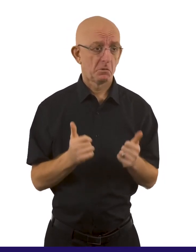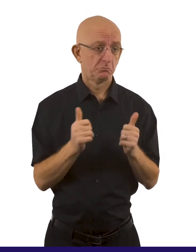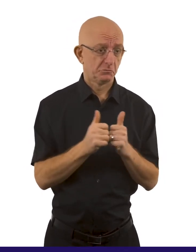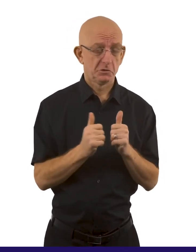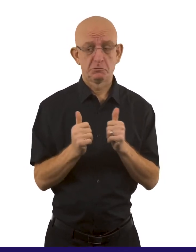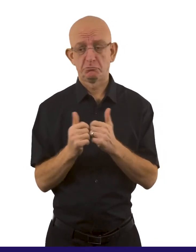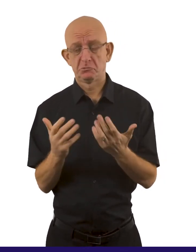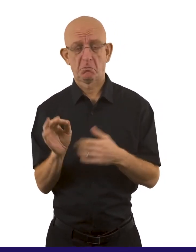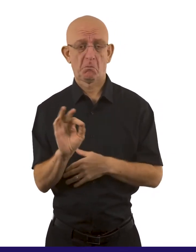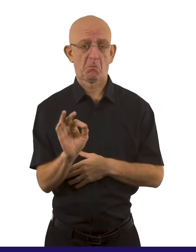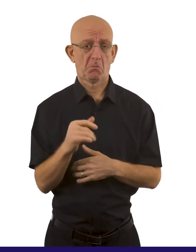Neither agree nor disagree.